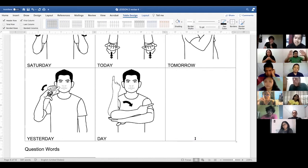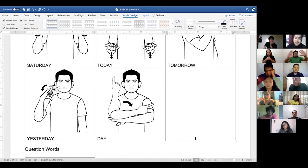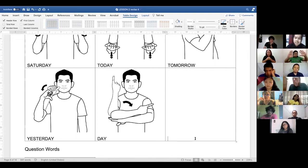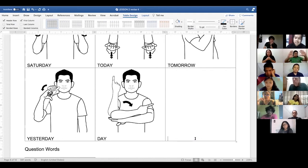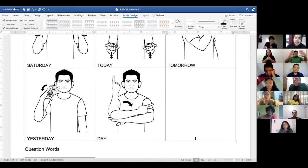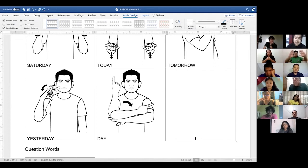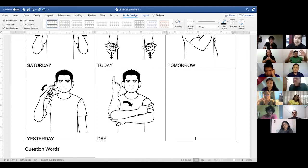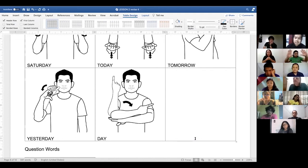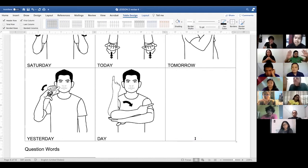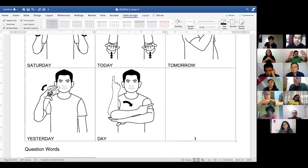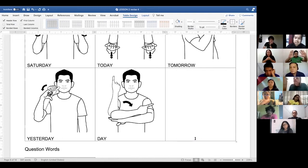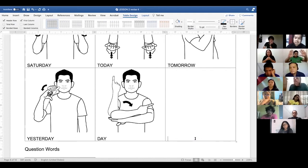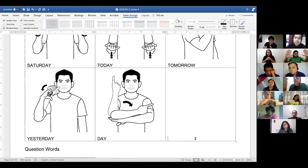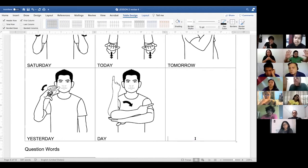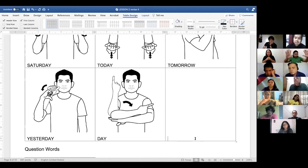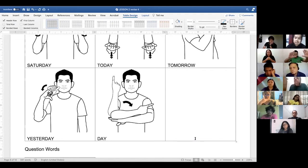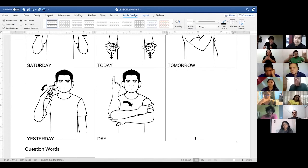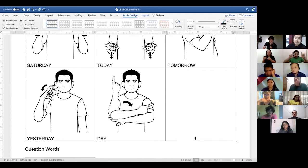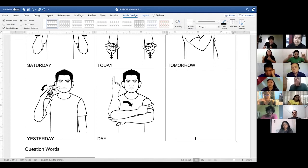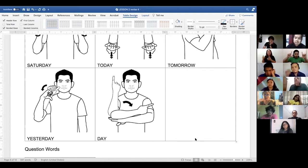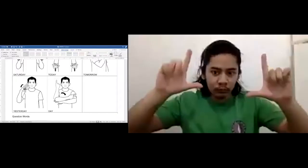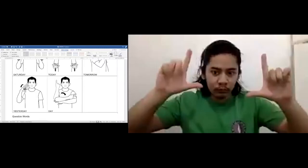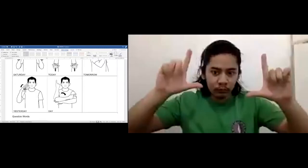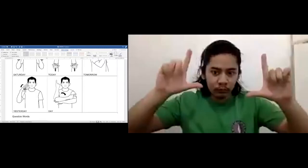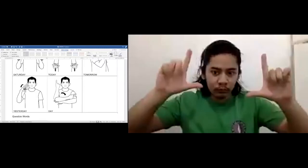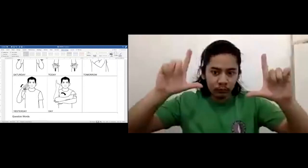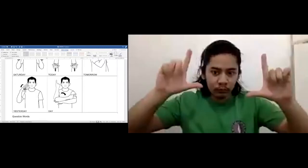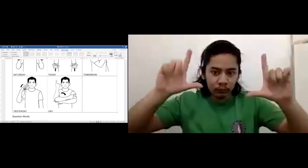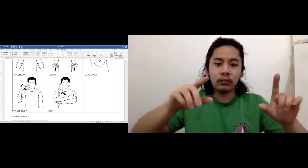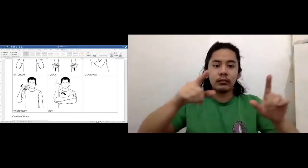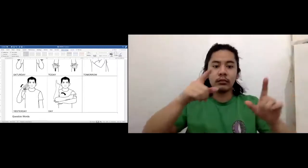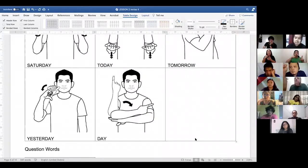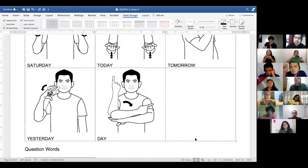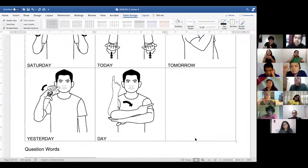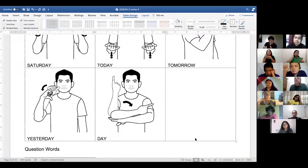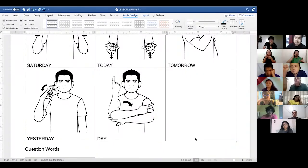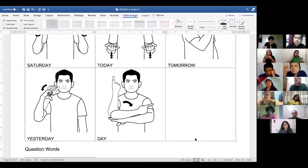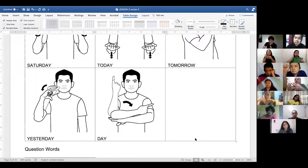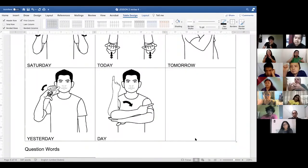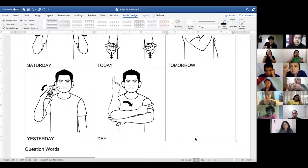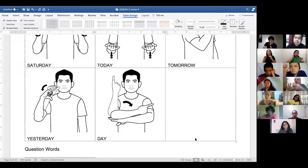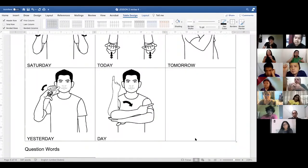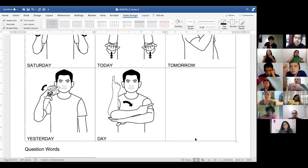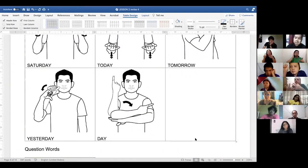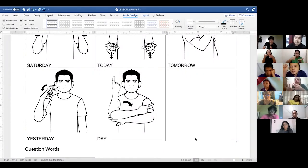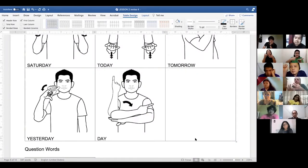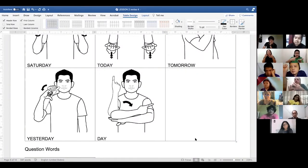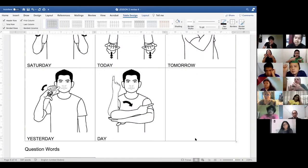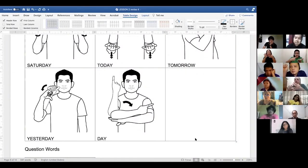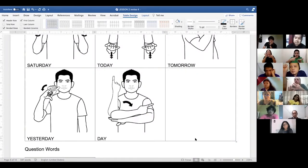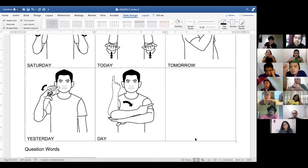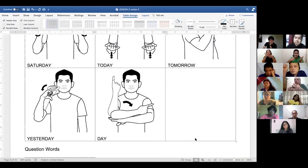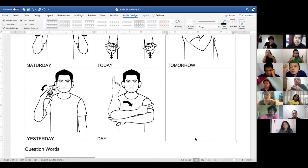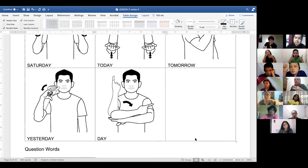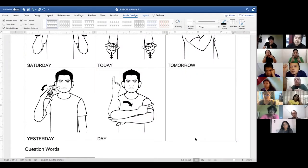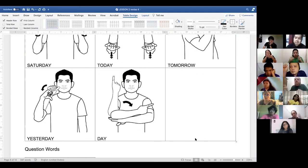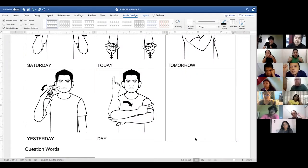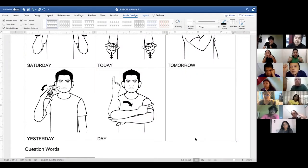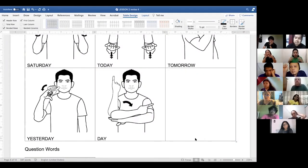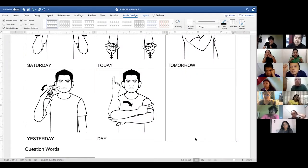You can just say second week of the month and then teach first week of the month, third week of the month, fourth week of the month Shaq has later. his